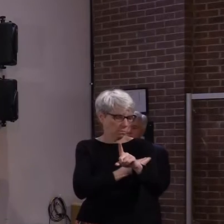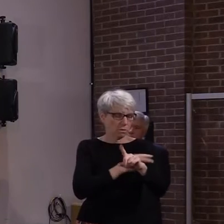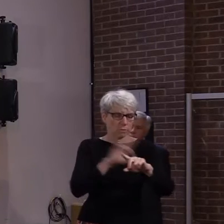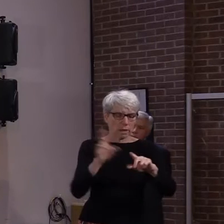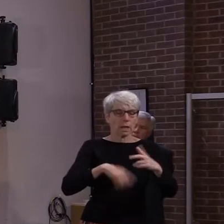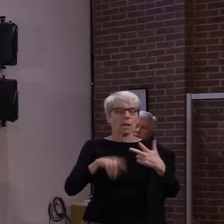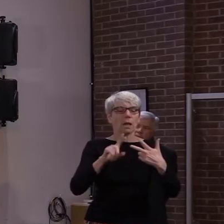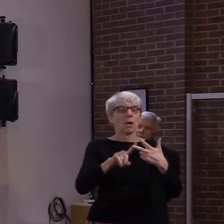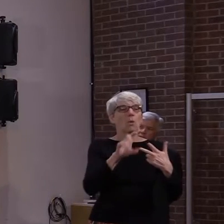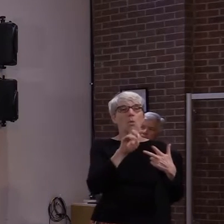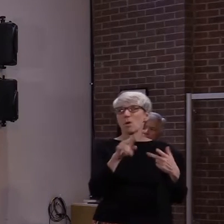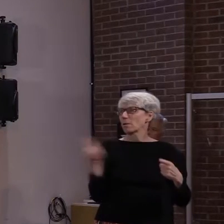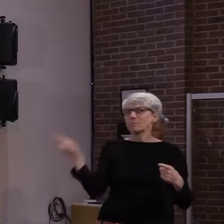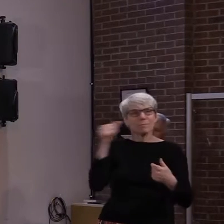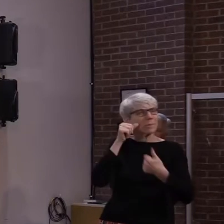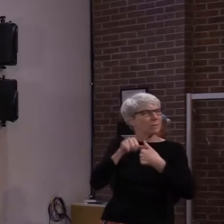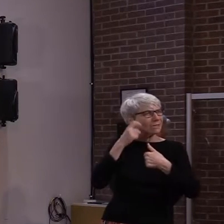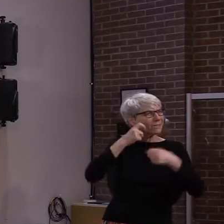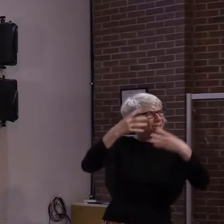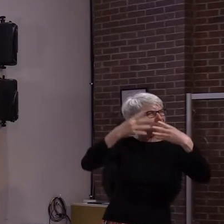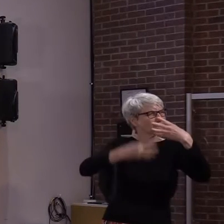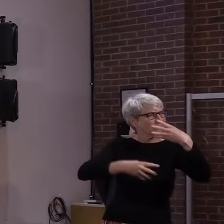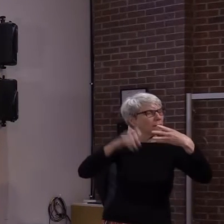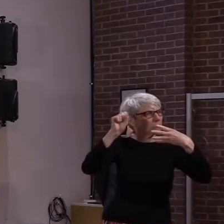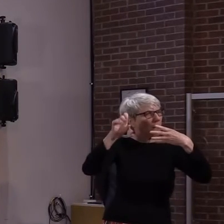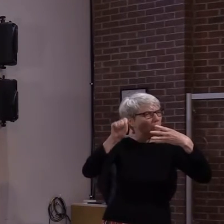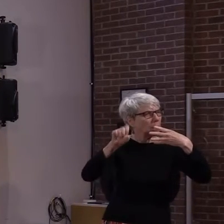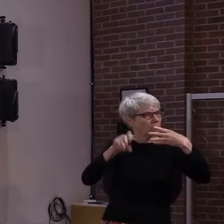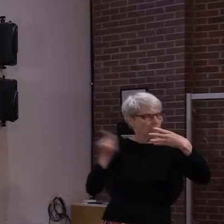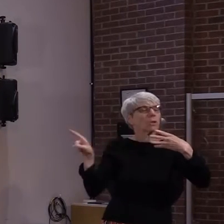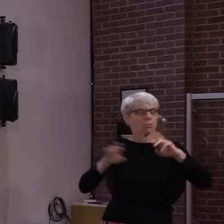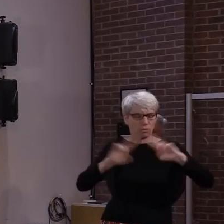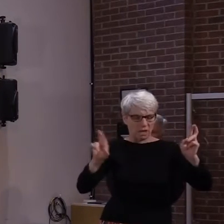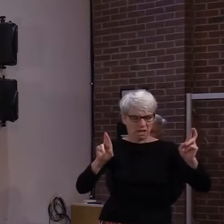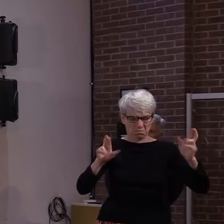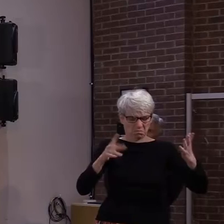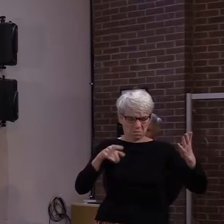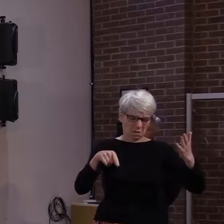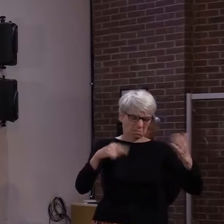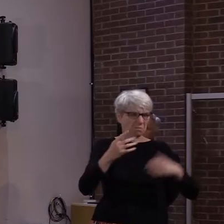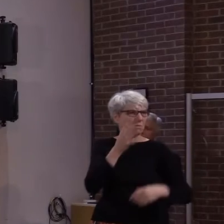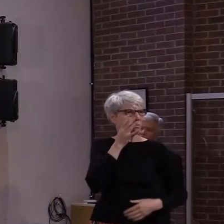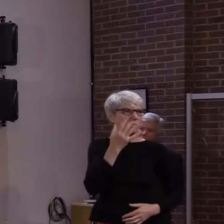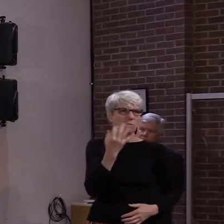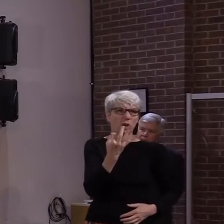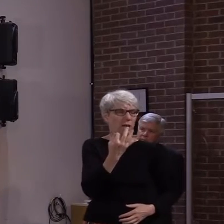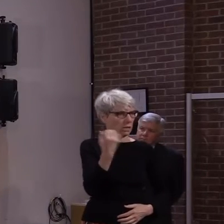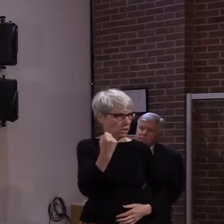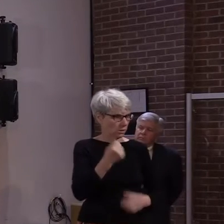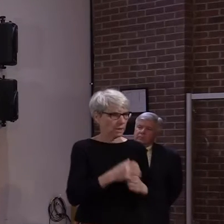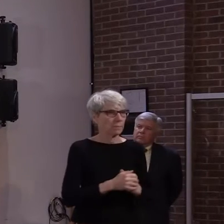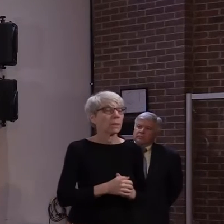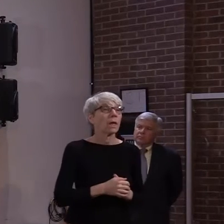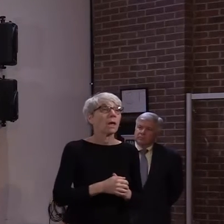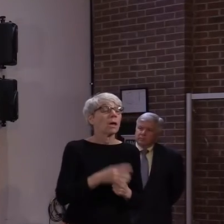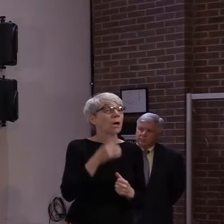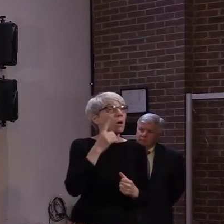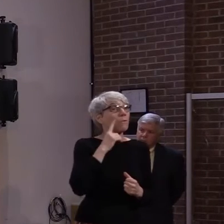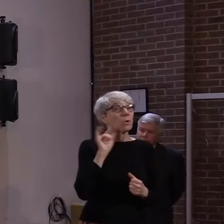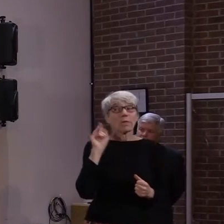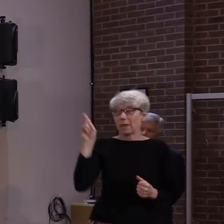week. And as you heard, we'll be using a self-attestation model at the pharmacies and state